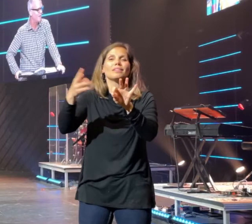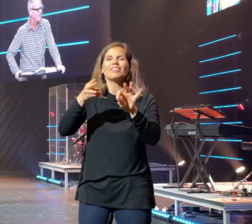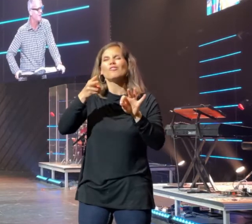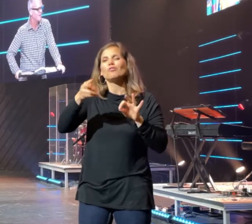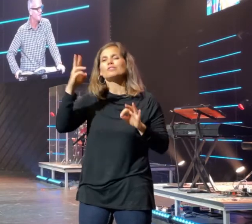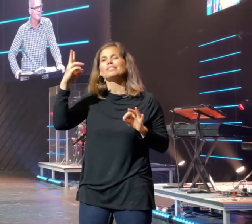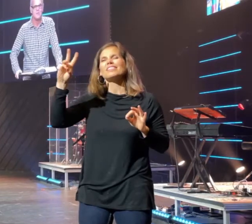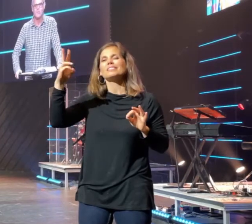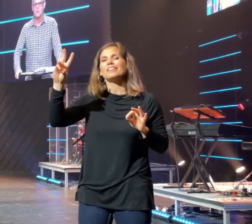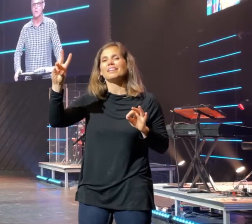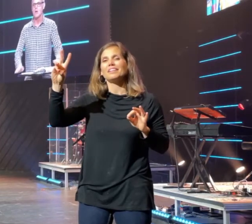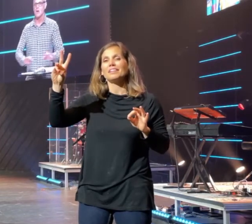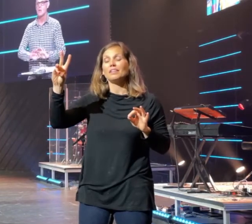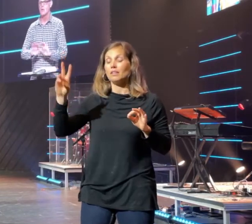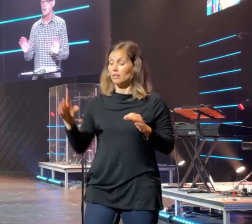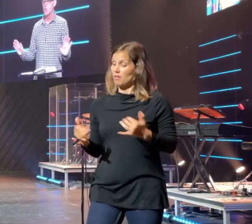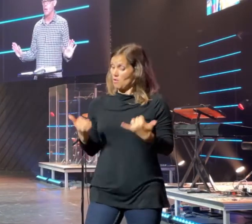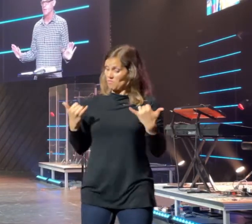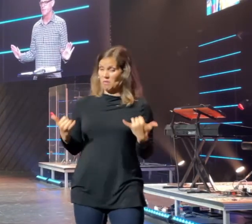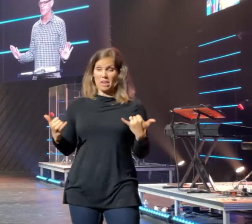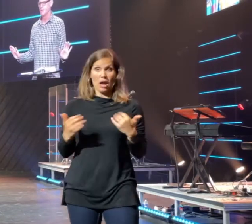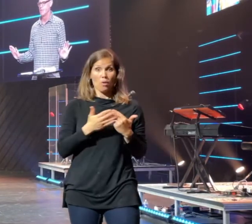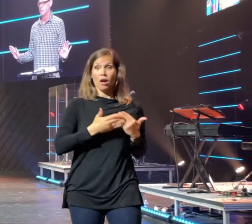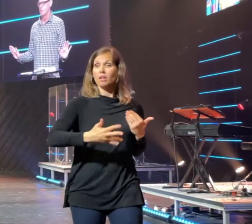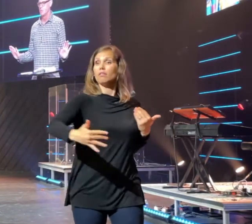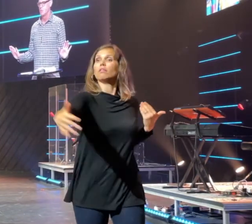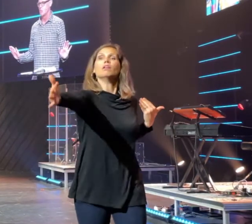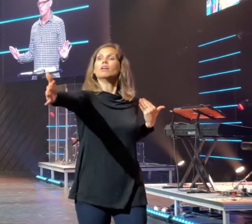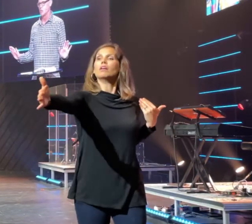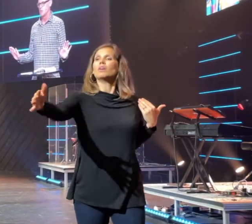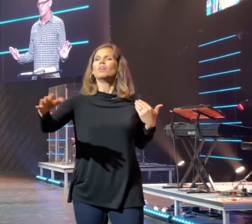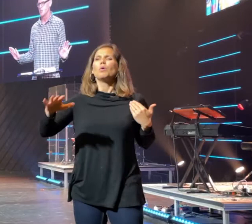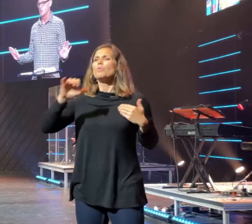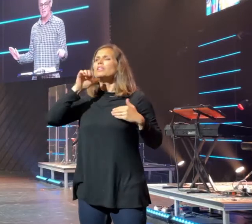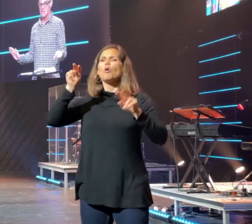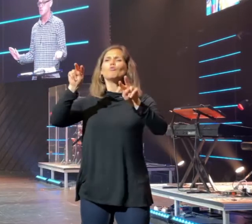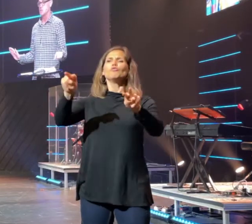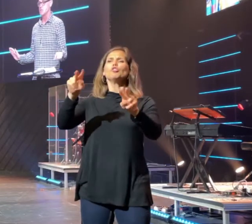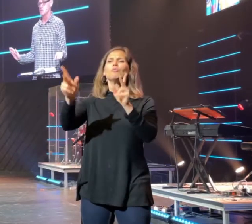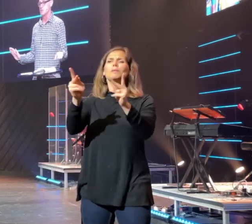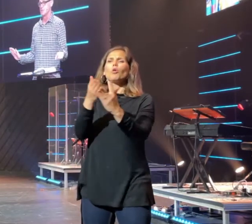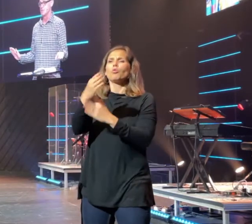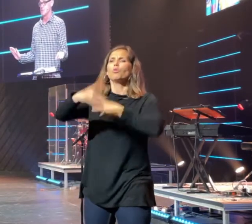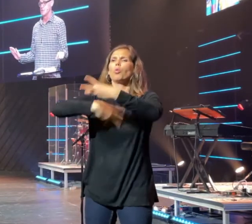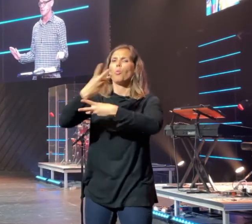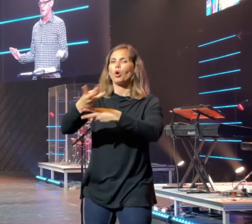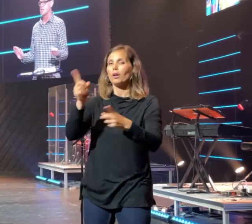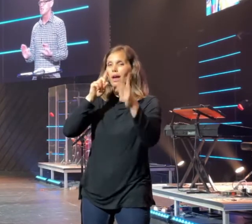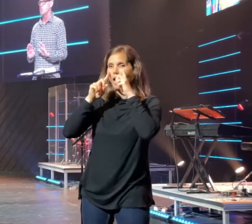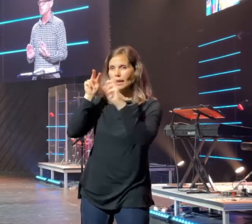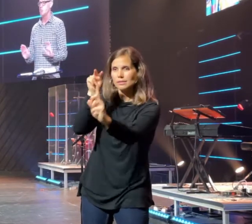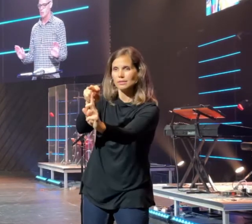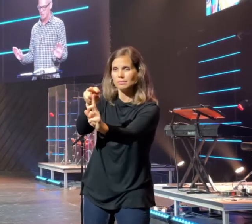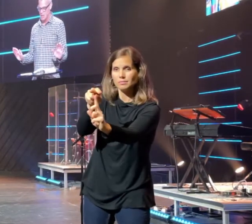from now on, we regard no one from a worldly point of view, not even Jesus. I